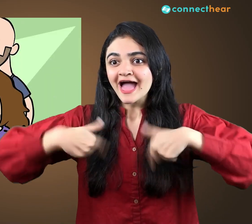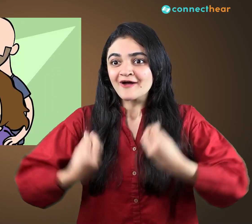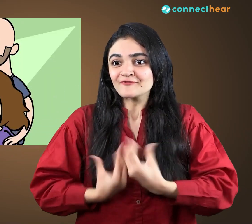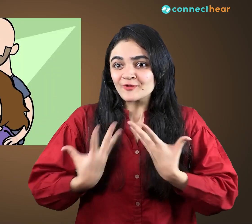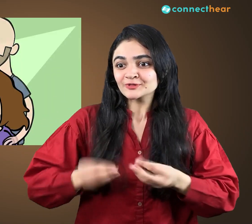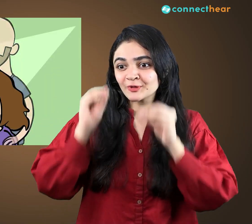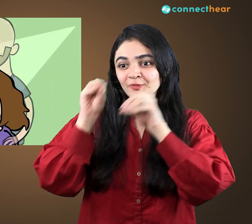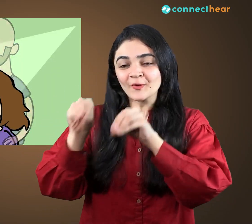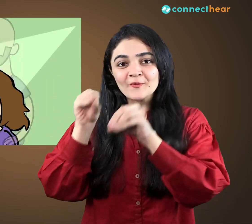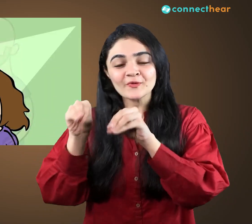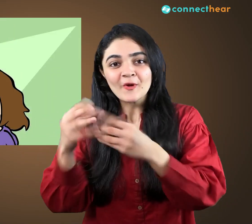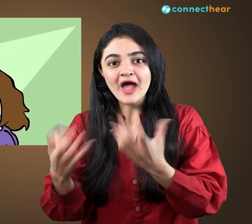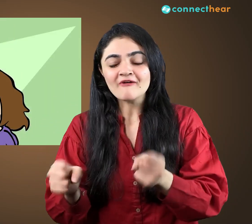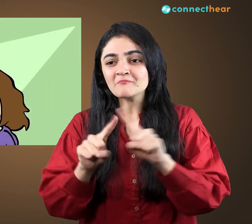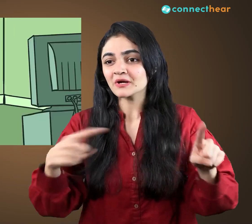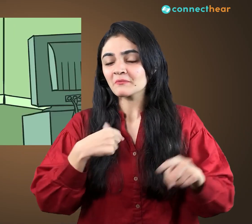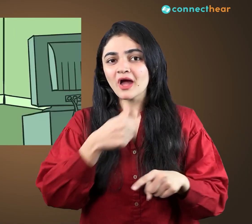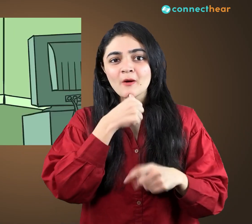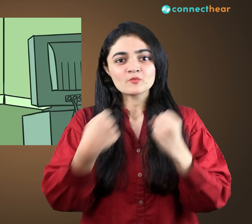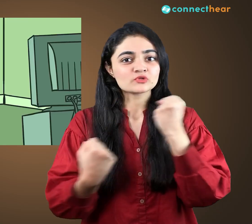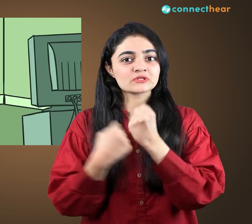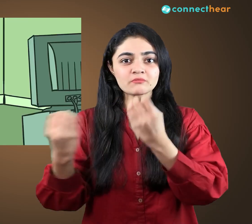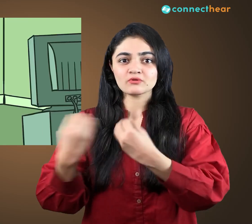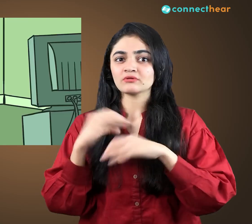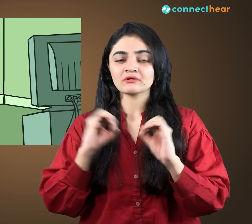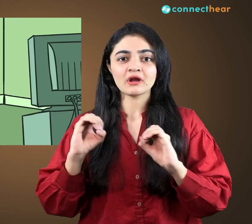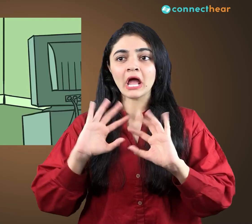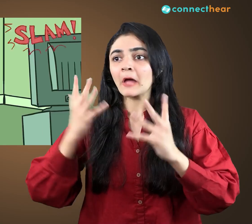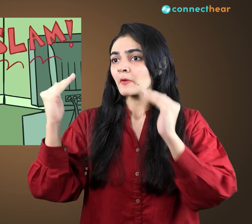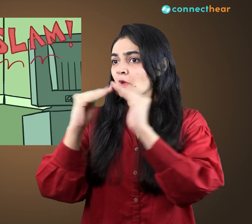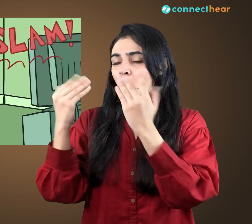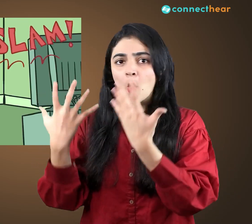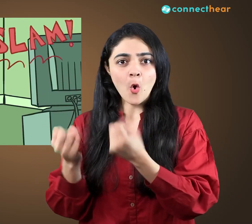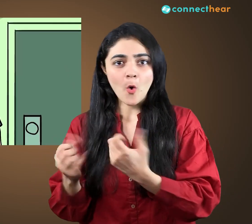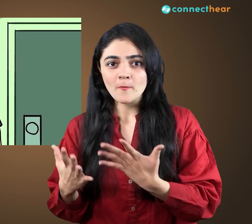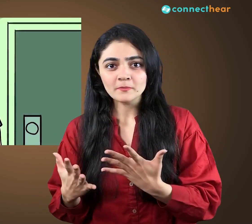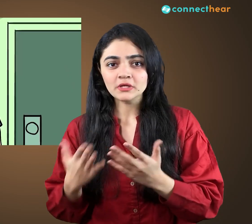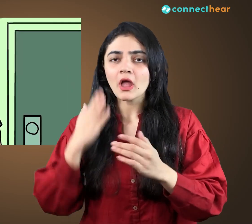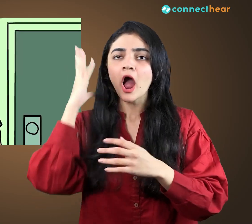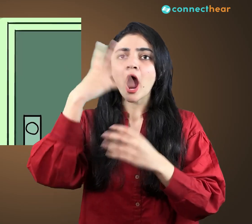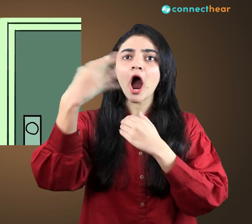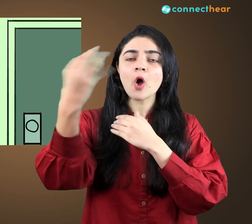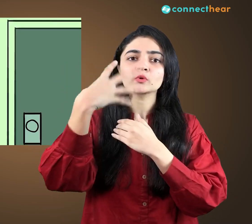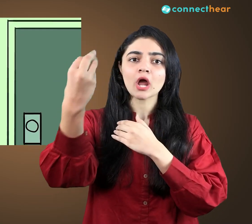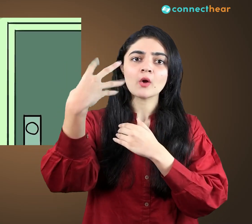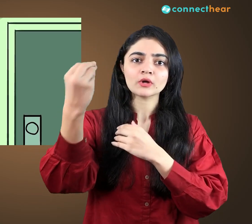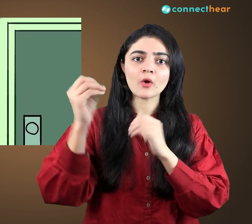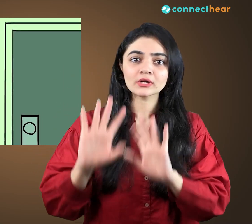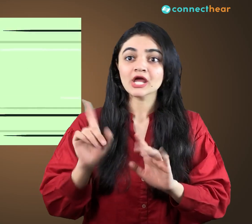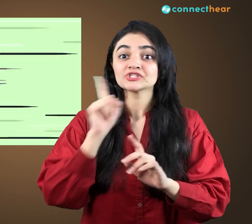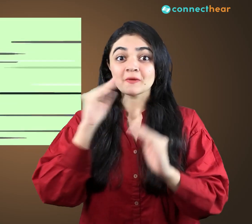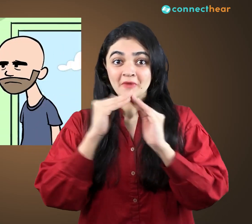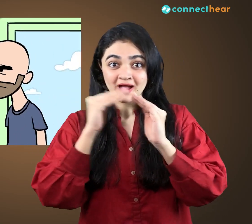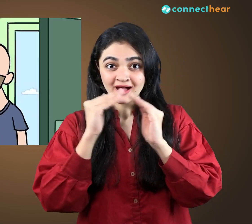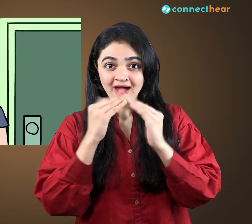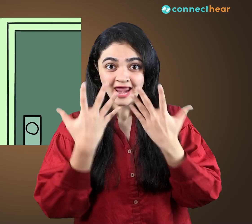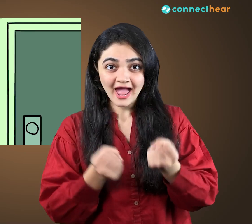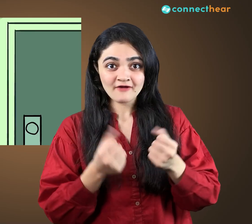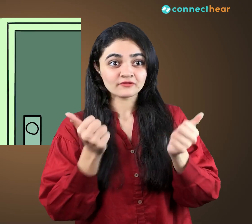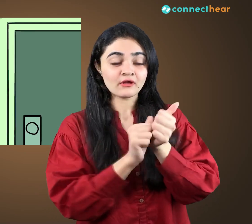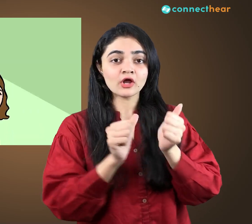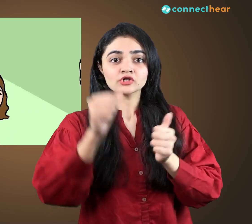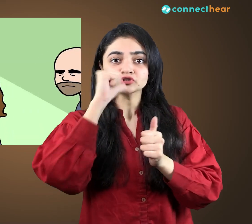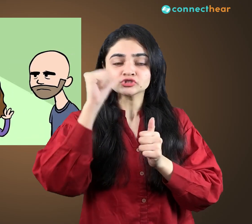lives. My dad was rarely a part of my life. He was often not even home, and when he wasn't in his right state of mind because he was drunk. And even when he